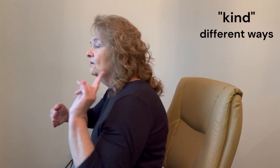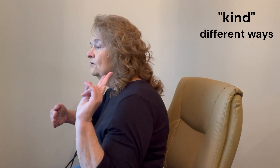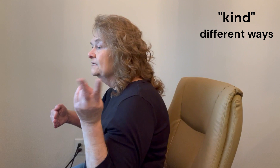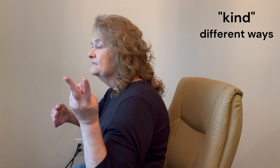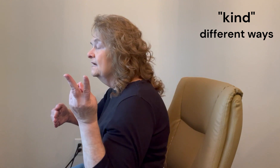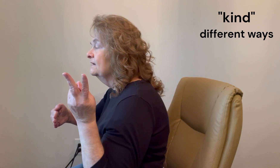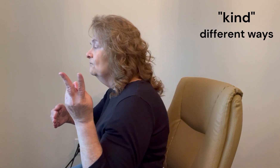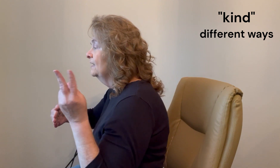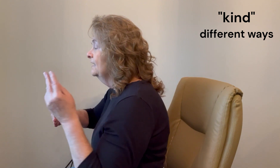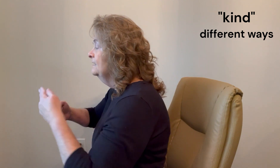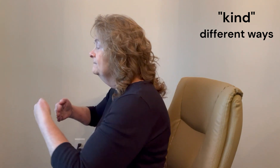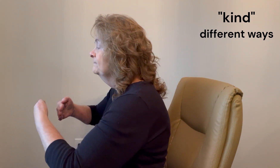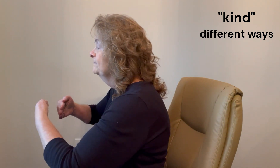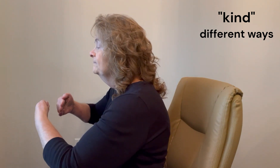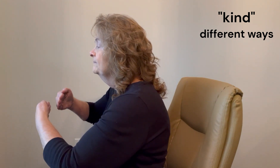or the second way,